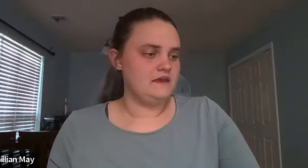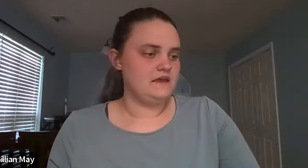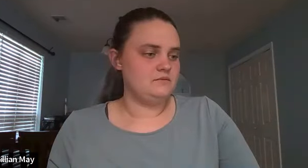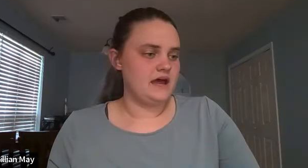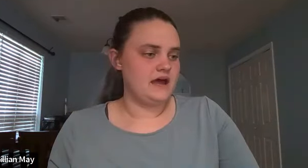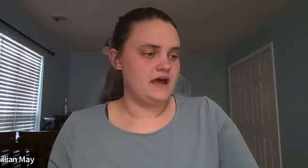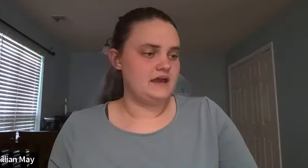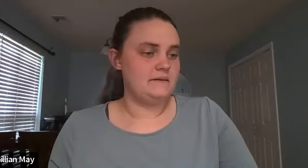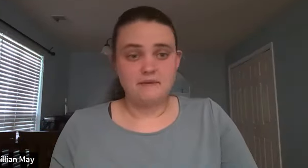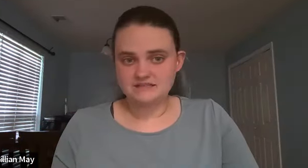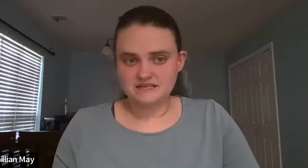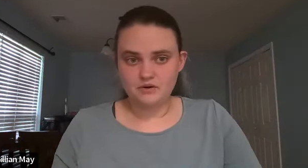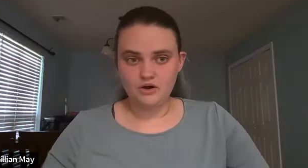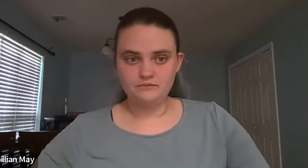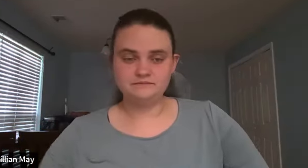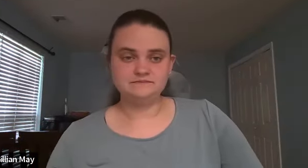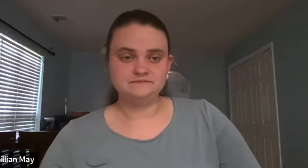Then we had basketball,